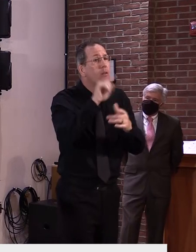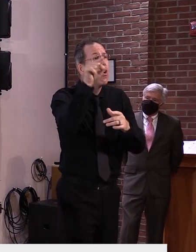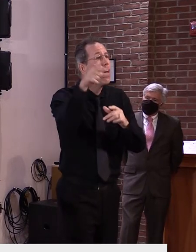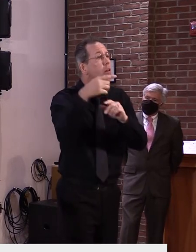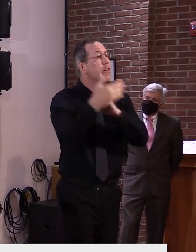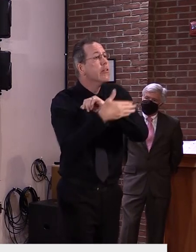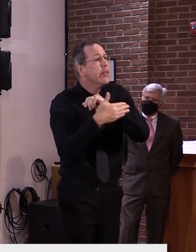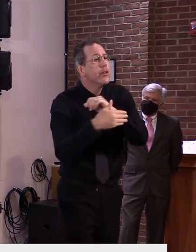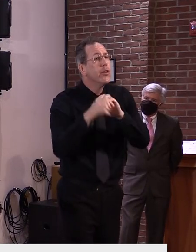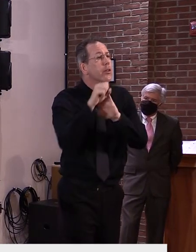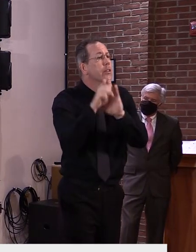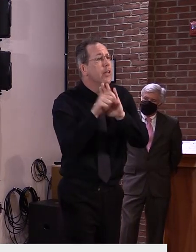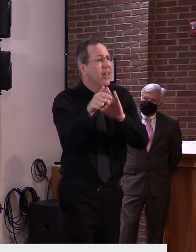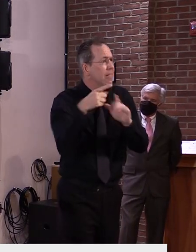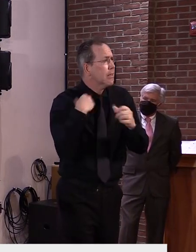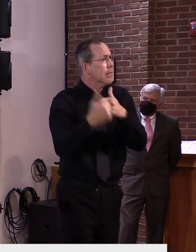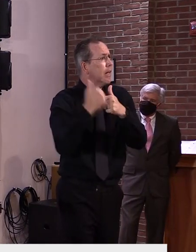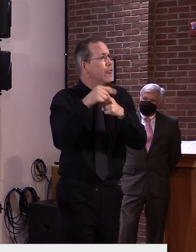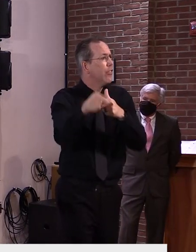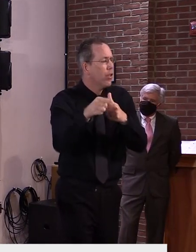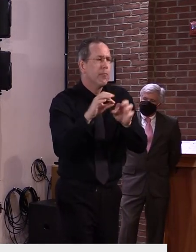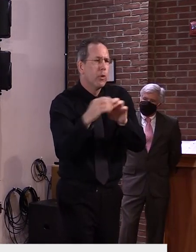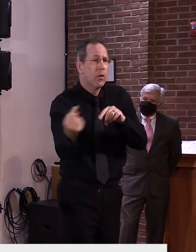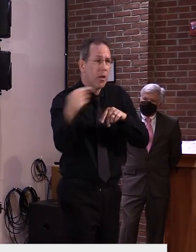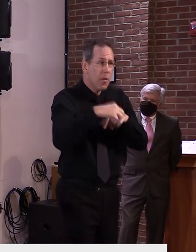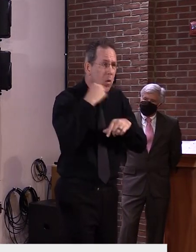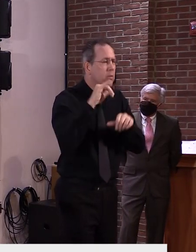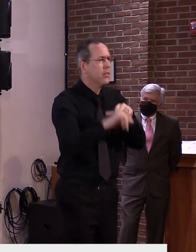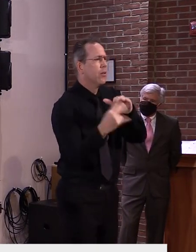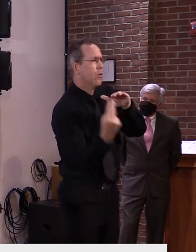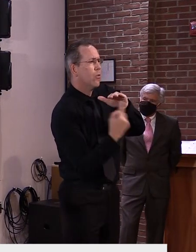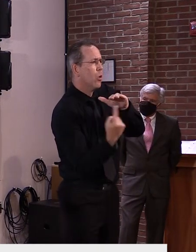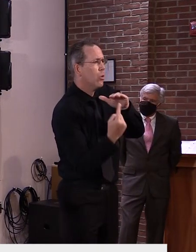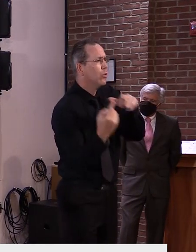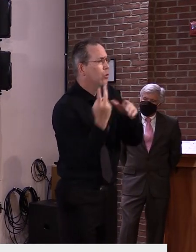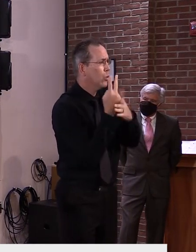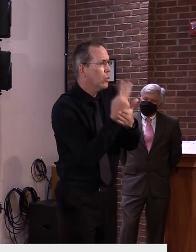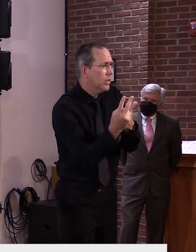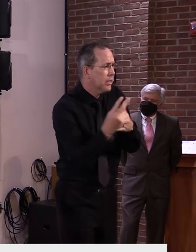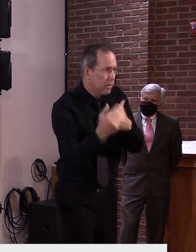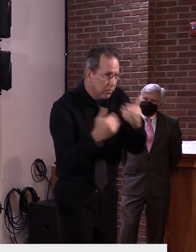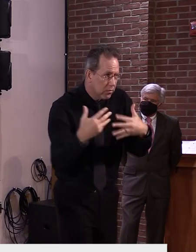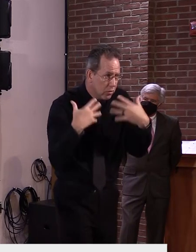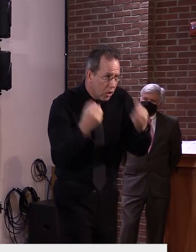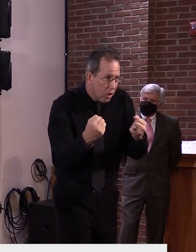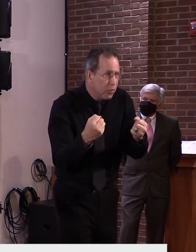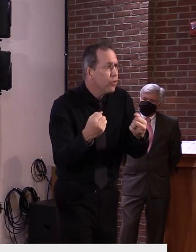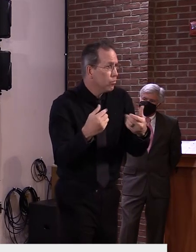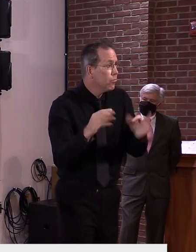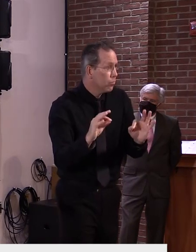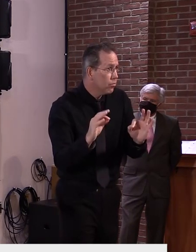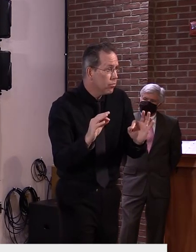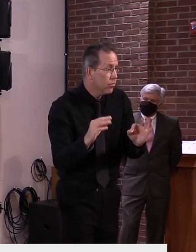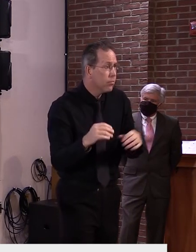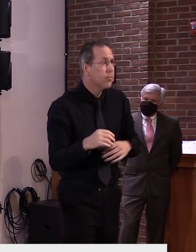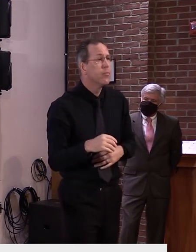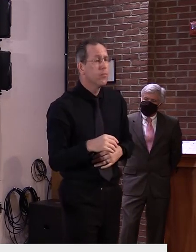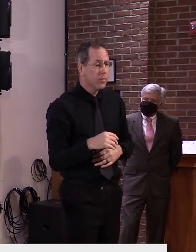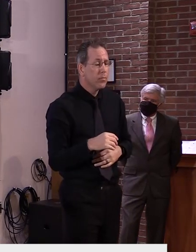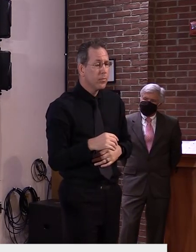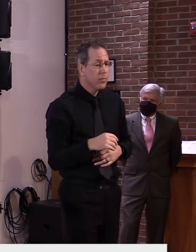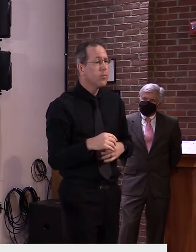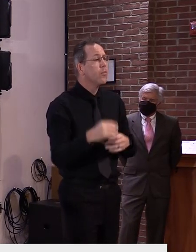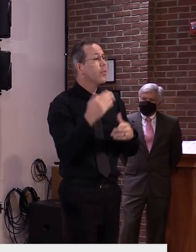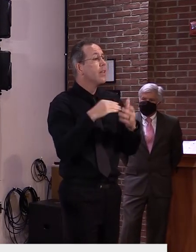and quarantining for 14 days if you're traveling from any other locations, or if you're taking a flight or